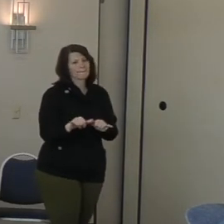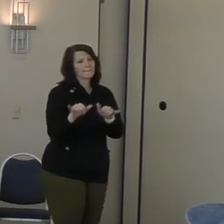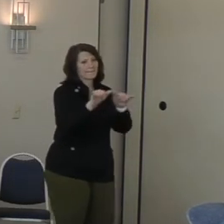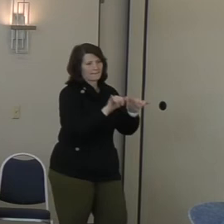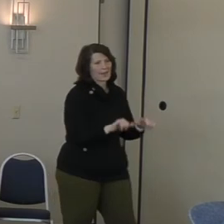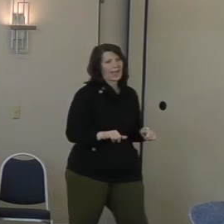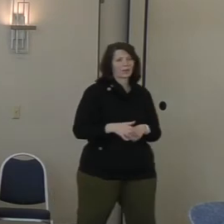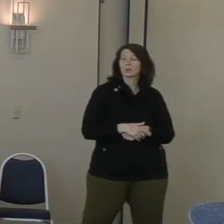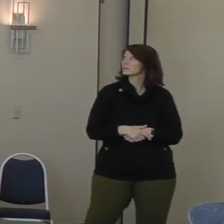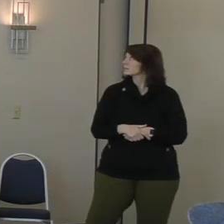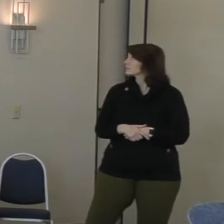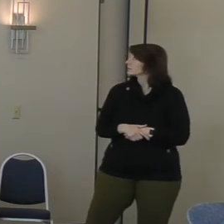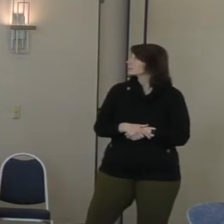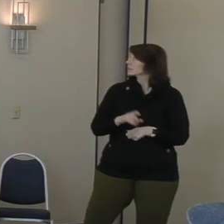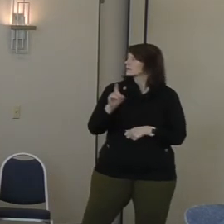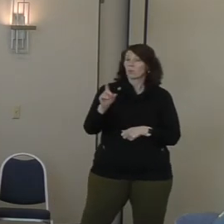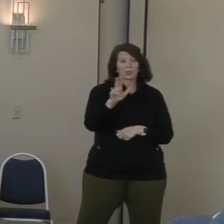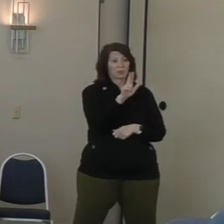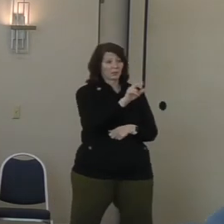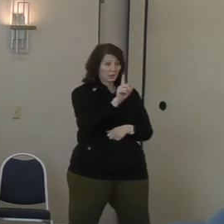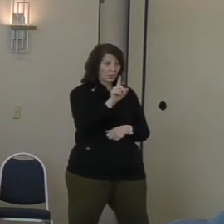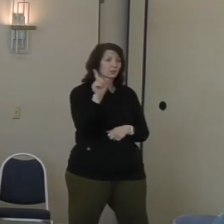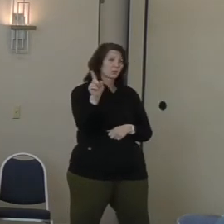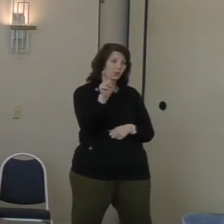there's all kinds of stuff, right? 1-3-3-1,